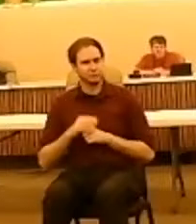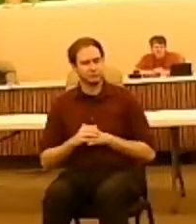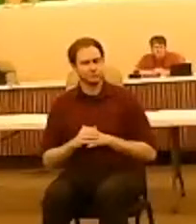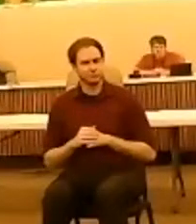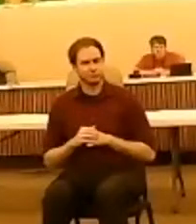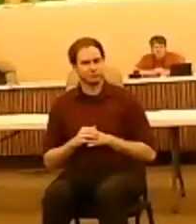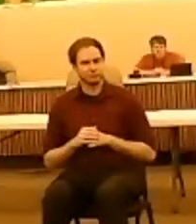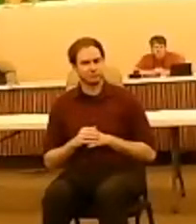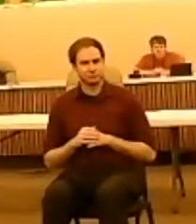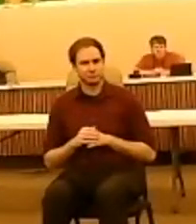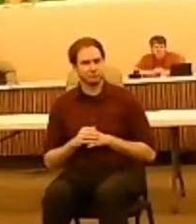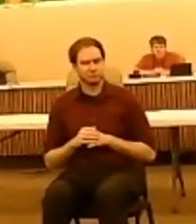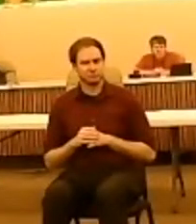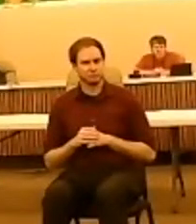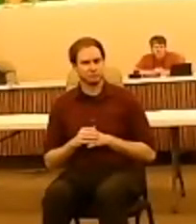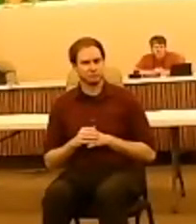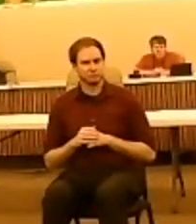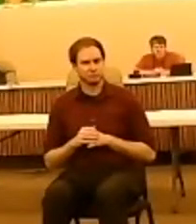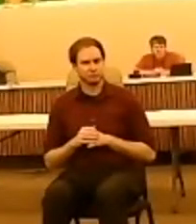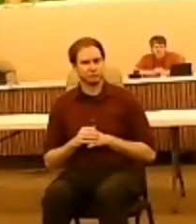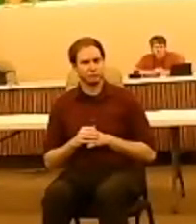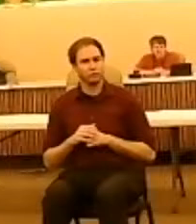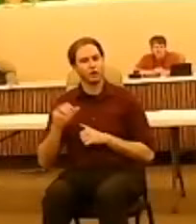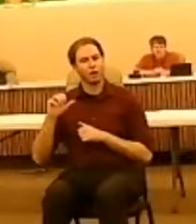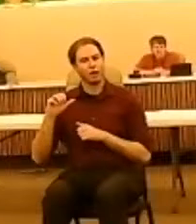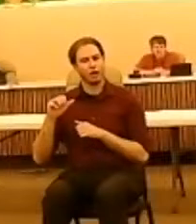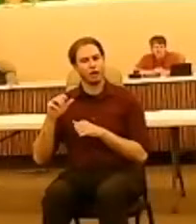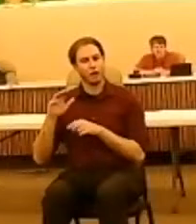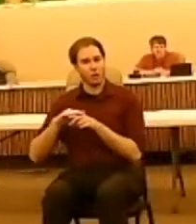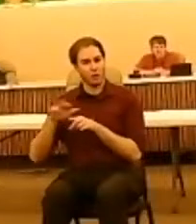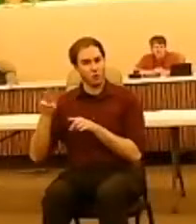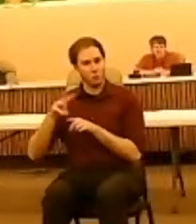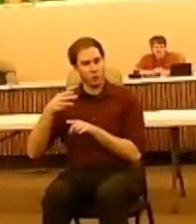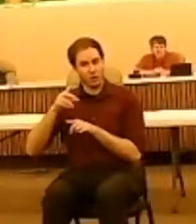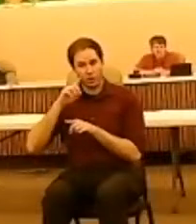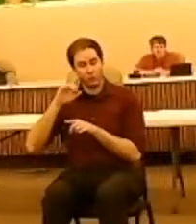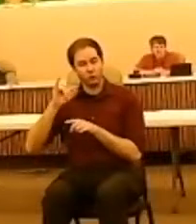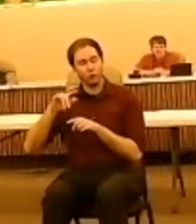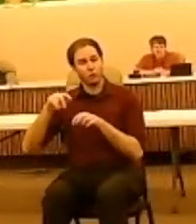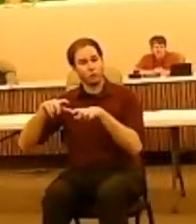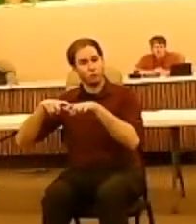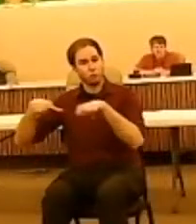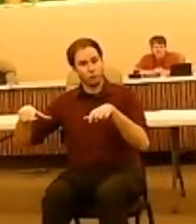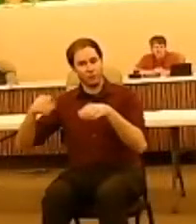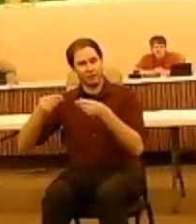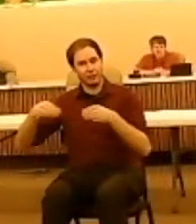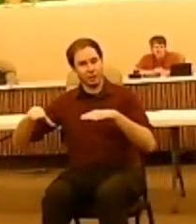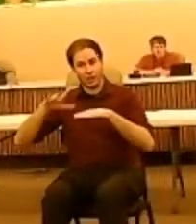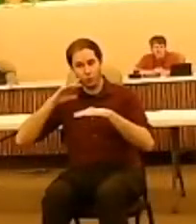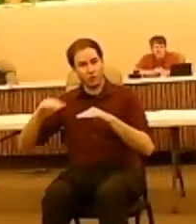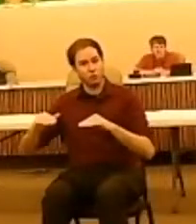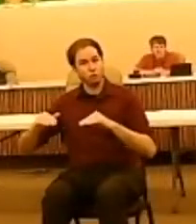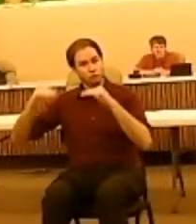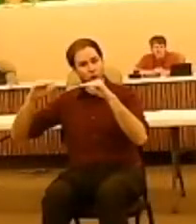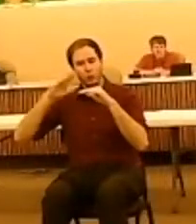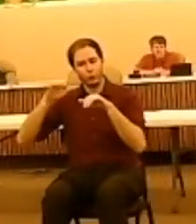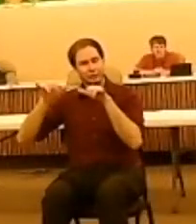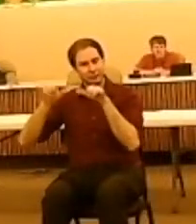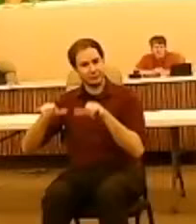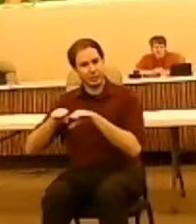how, West Henrietta Road, are they raising it up? Are they keeping it at the same height as West Henrietta Road?